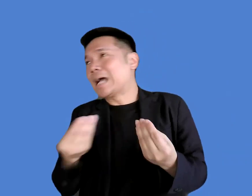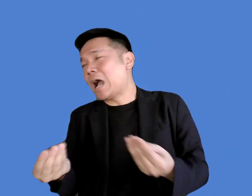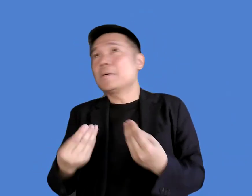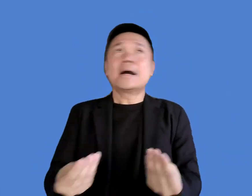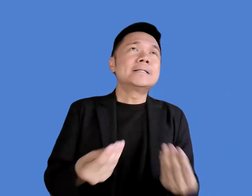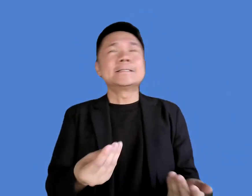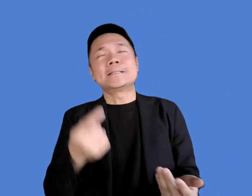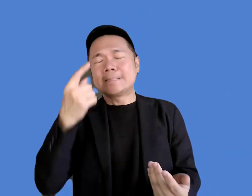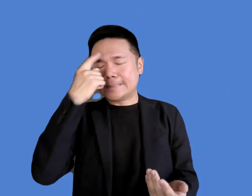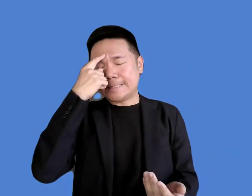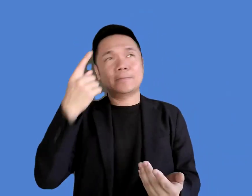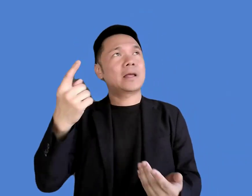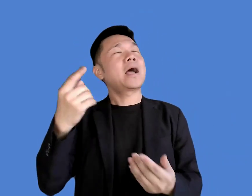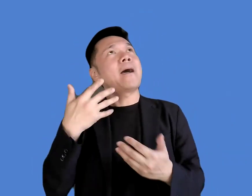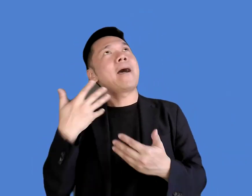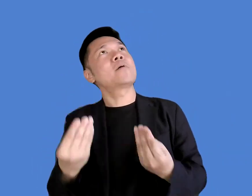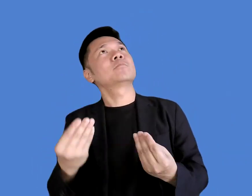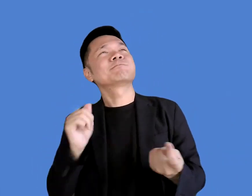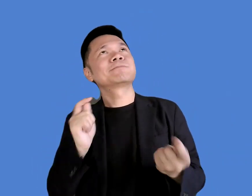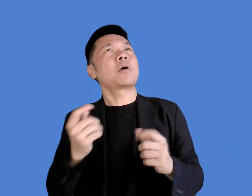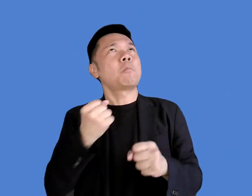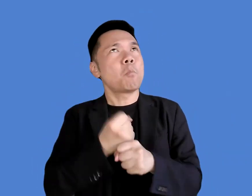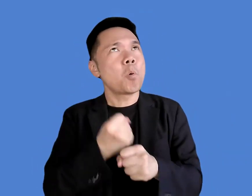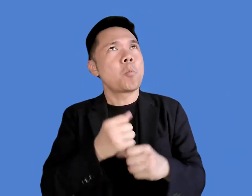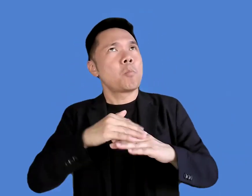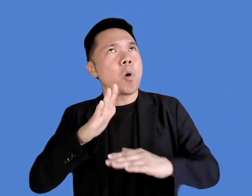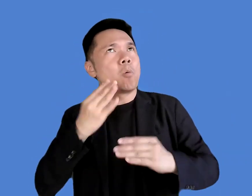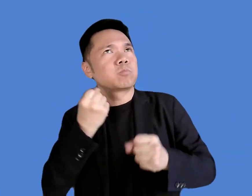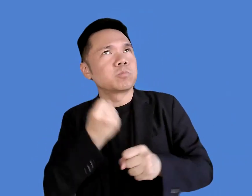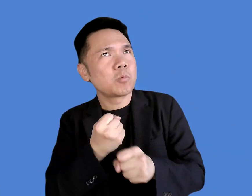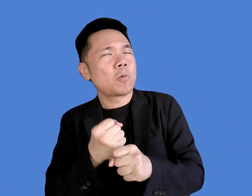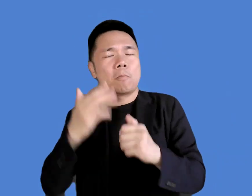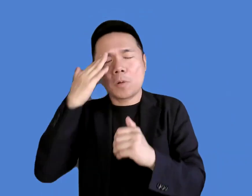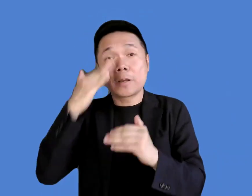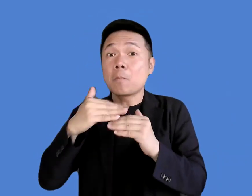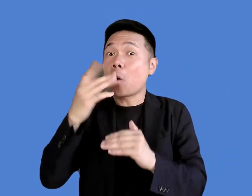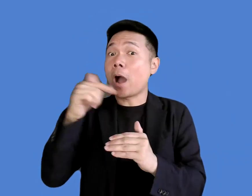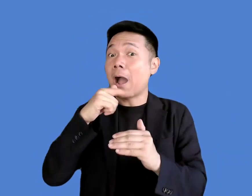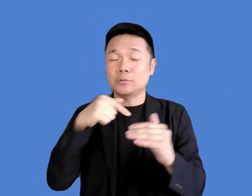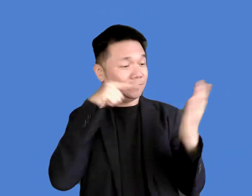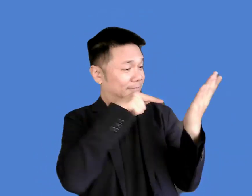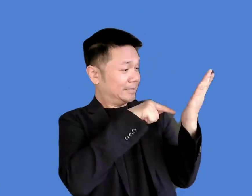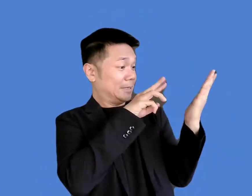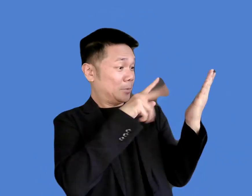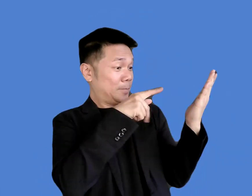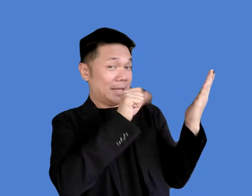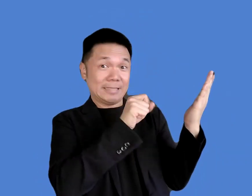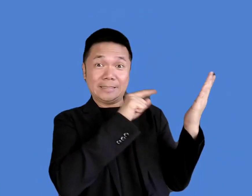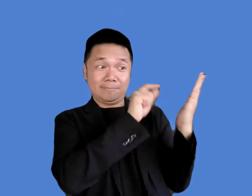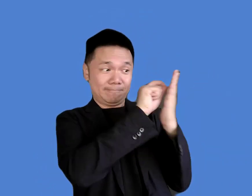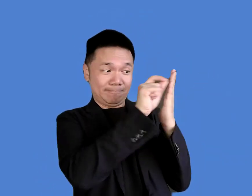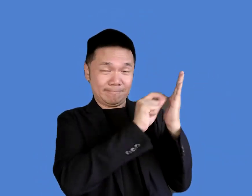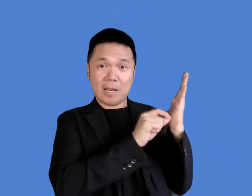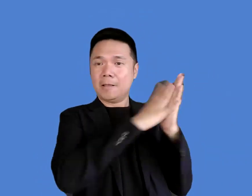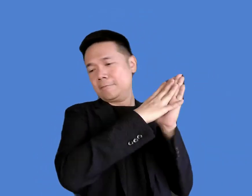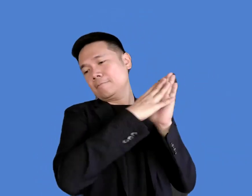need to test new solutions and pilot more innovative approaches to implementing the WEPs. Through the Gender Action